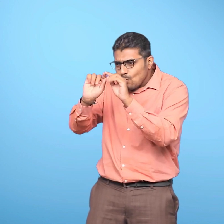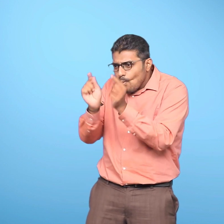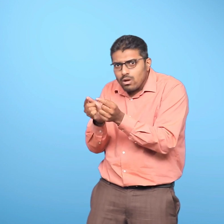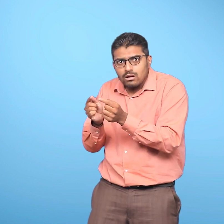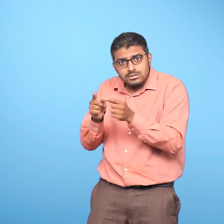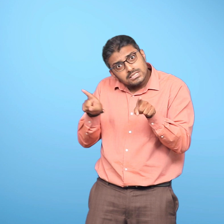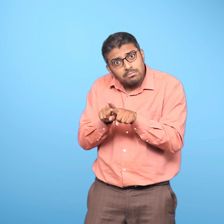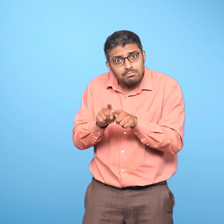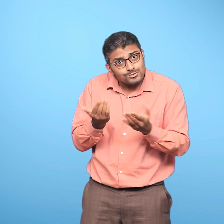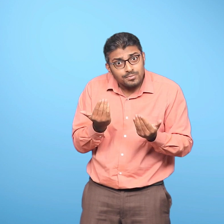conclude?